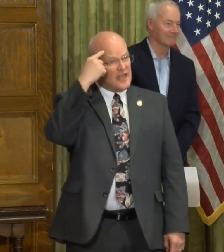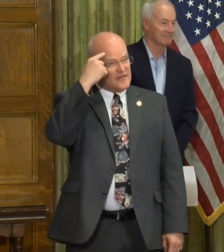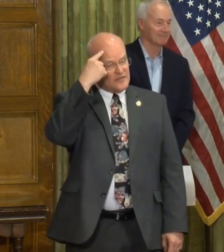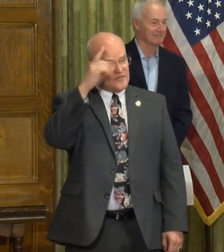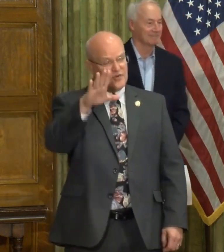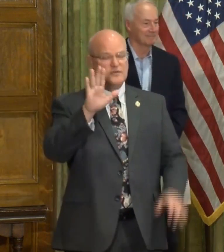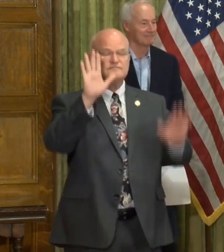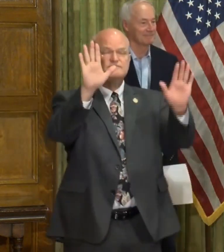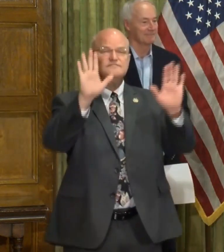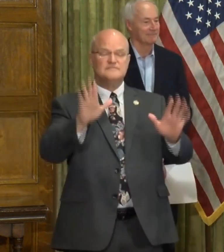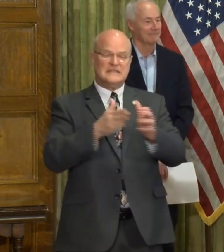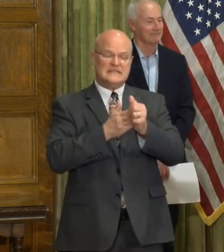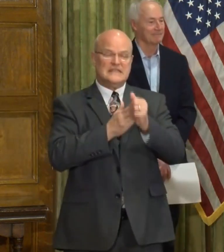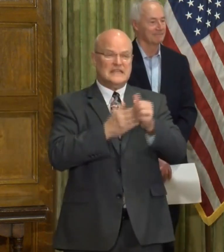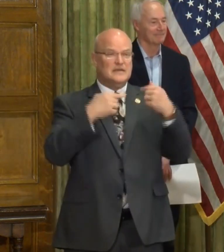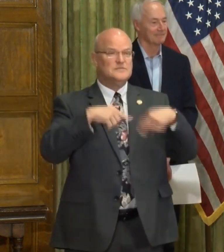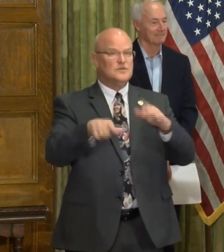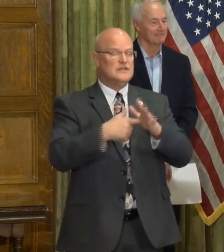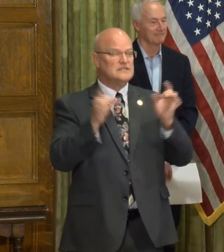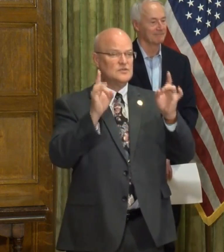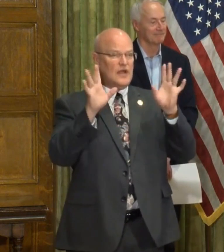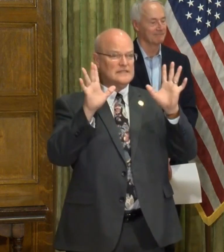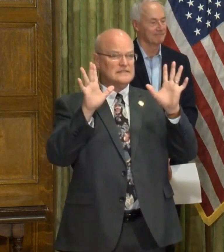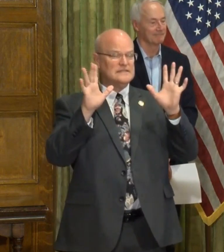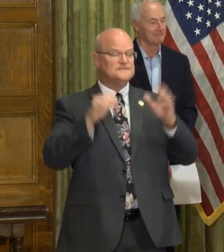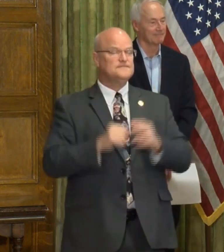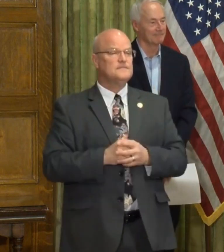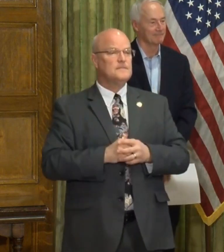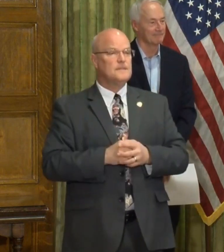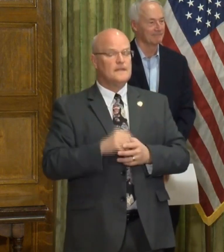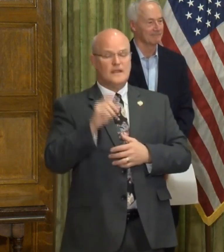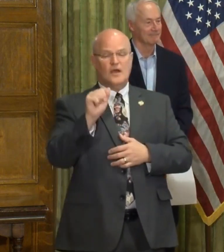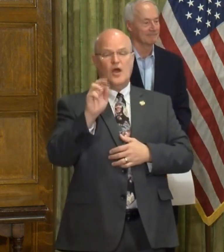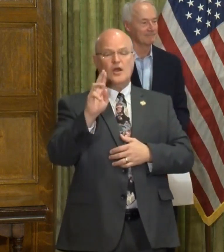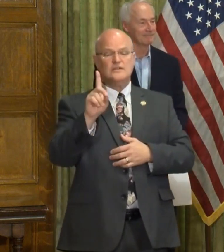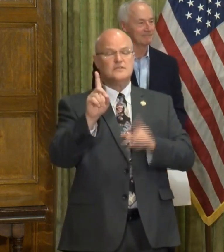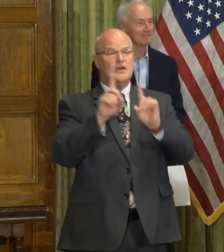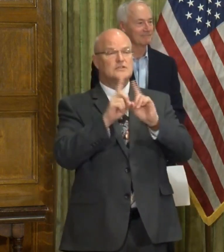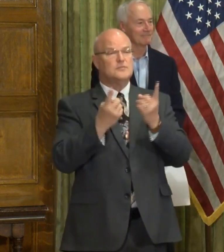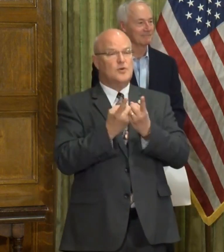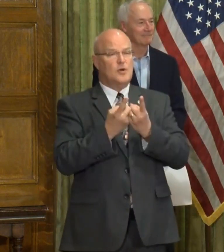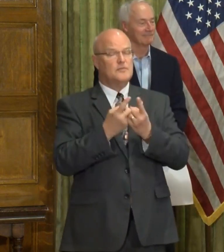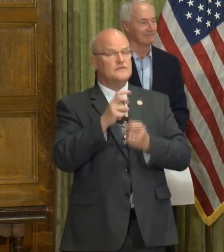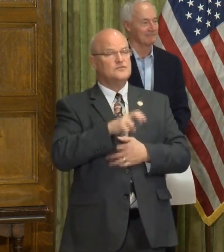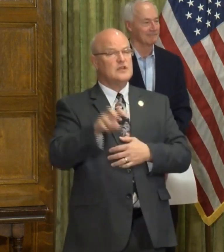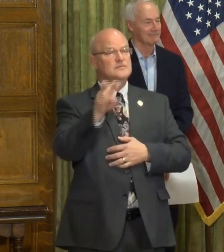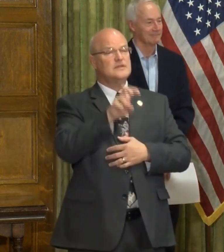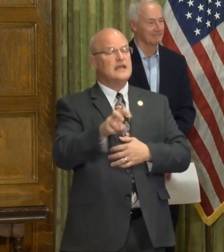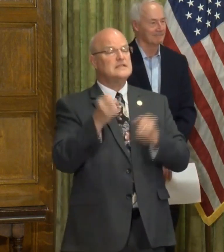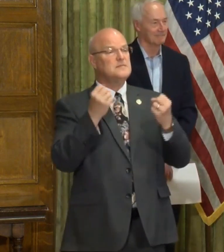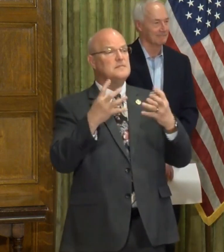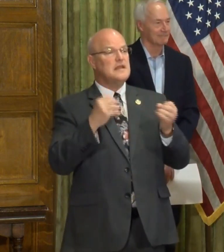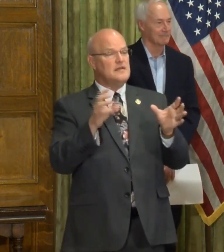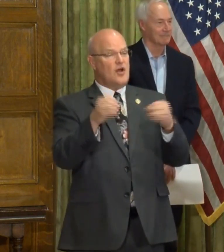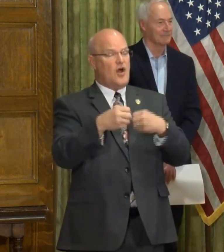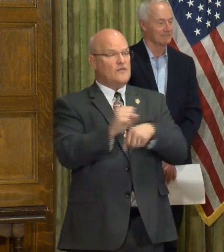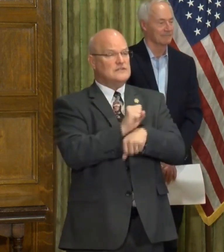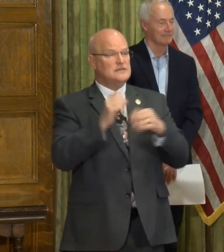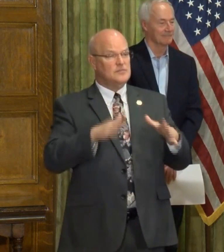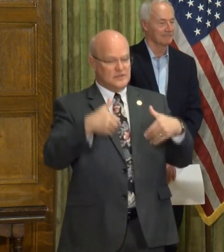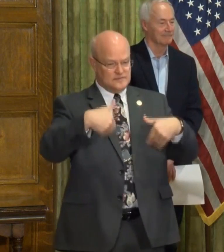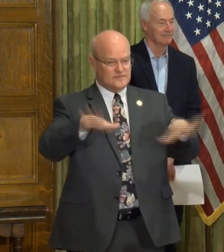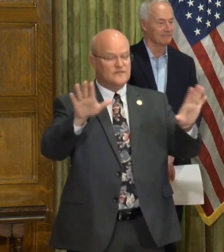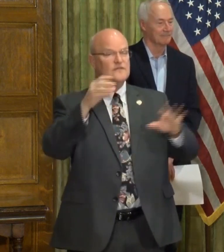Thank you, Governor, for your excellent leadership during this crisis. At the Arkansas Department of Transportation, many of our